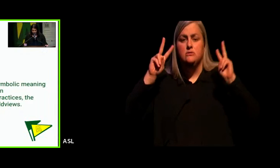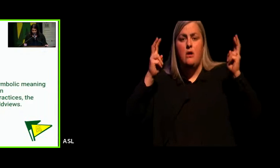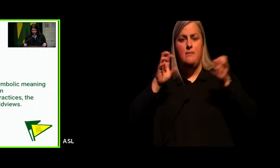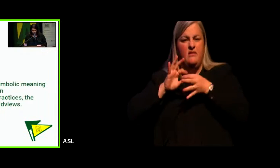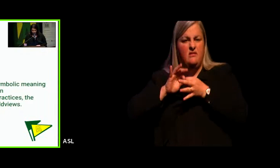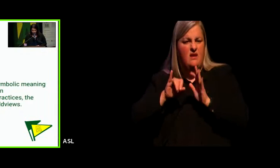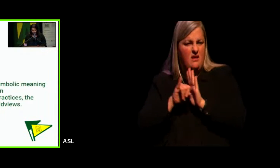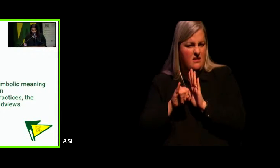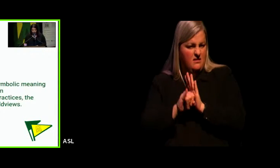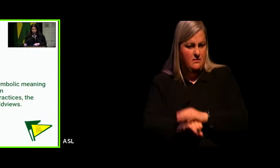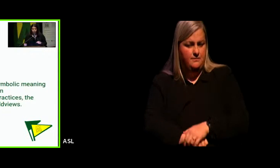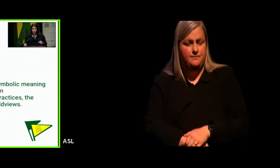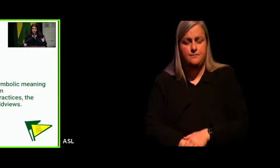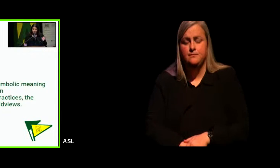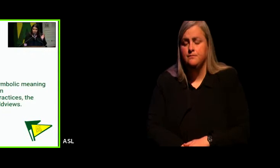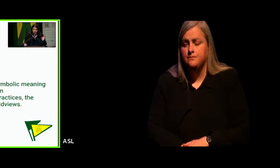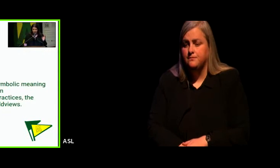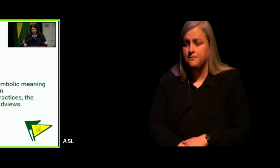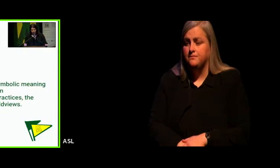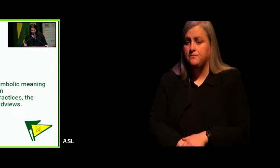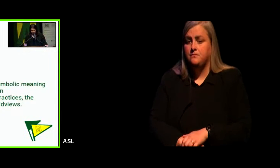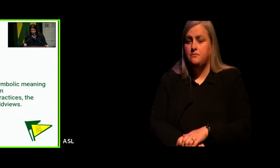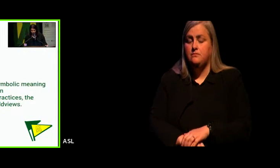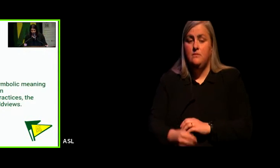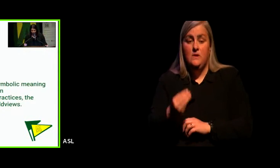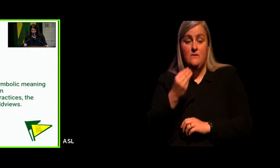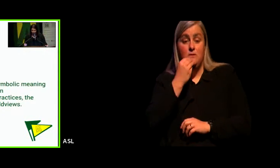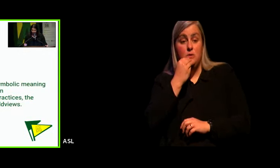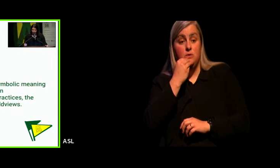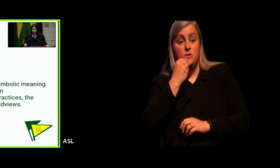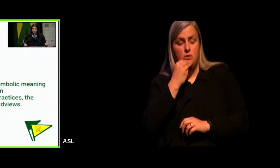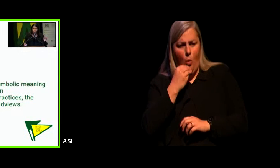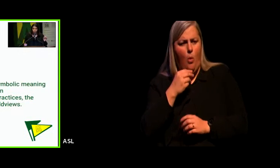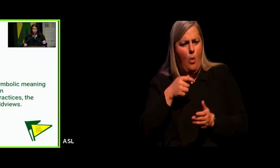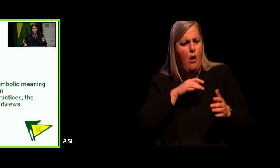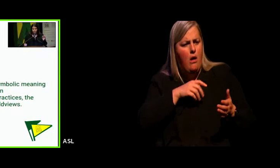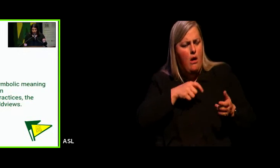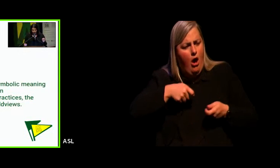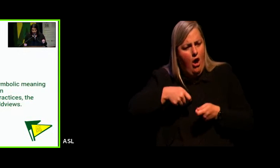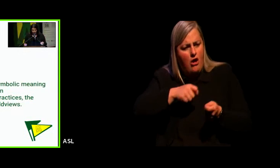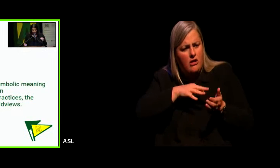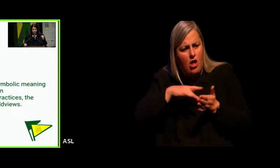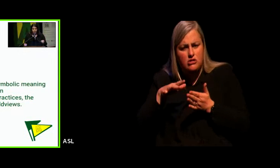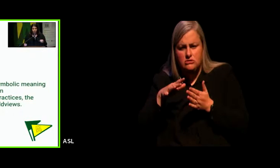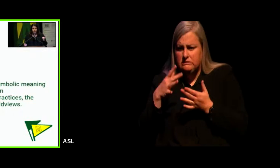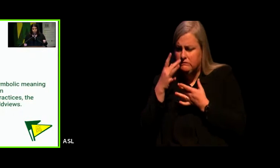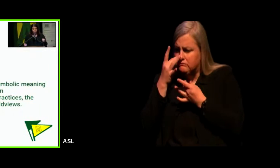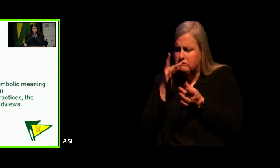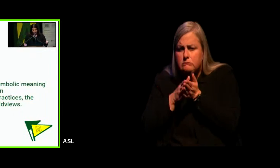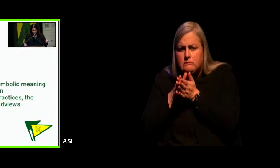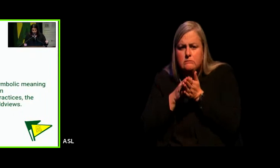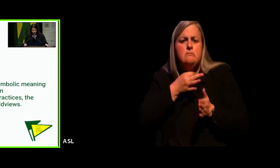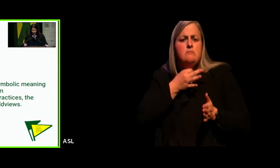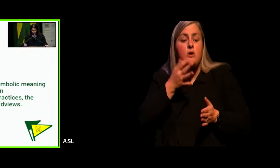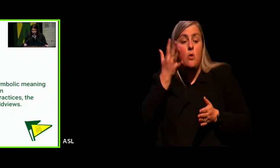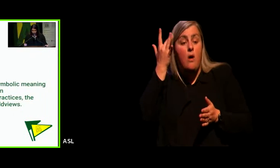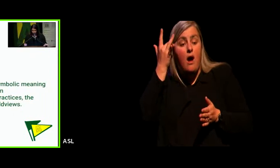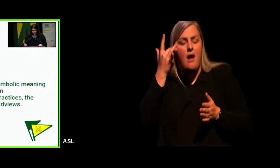identity. Food is especially interesting to archaeologists because it holds meaning beyond nutritional